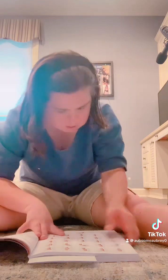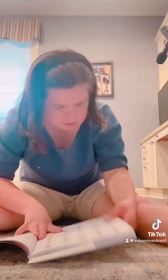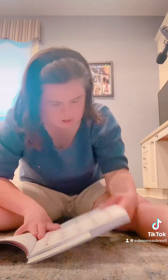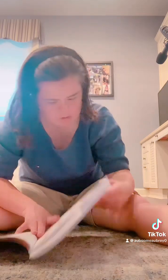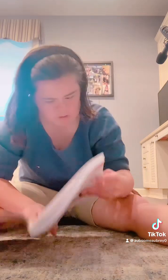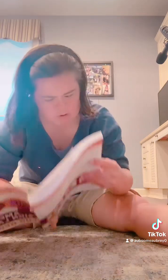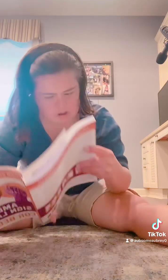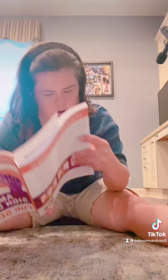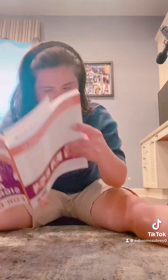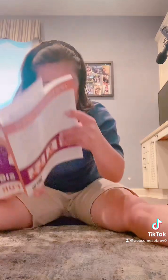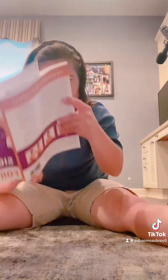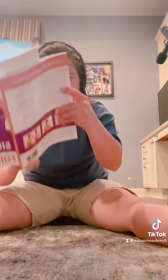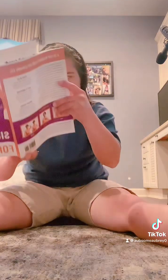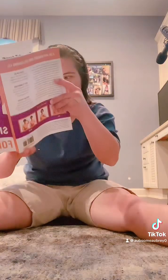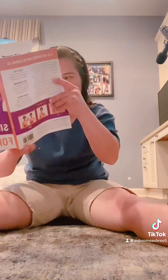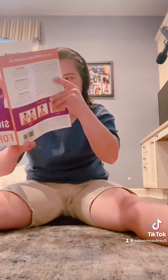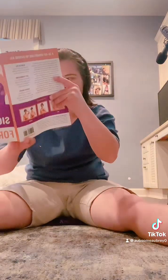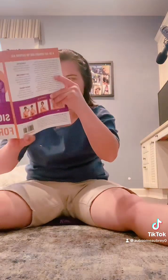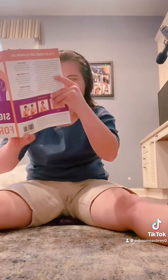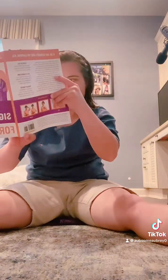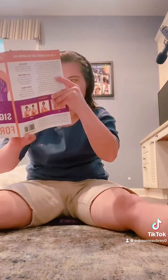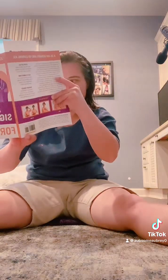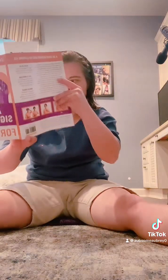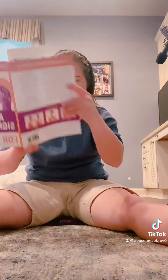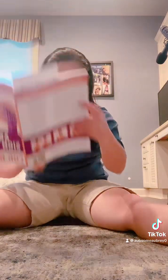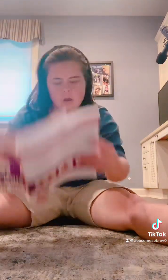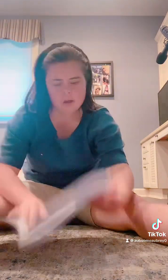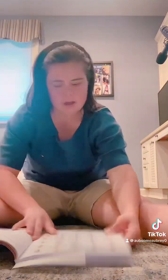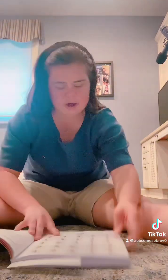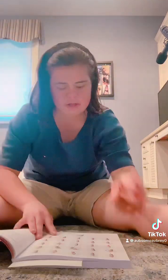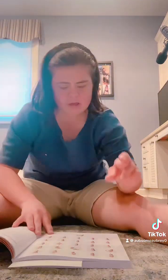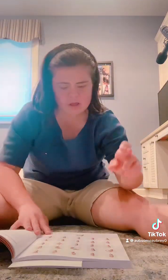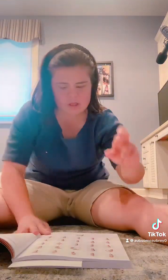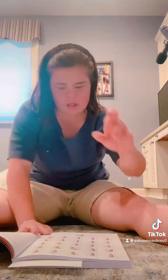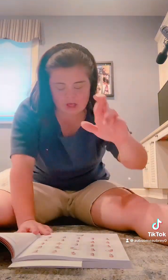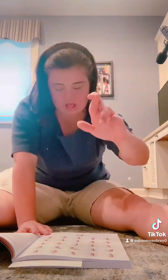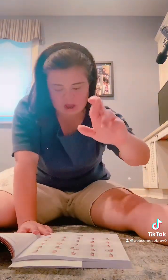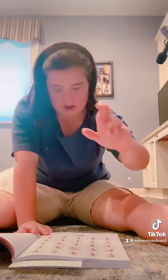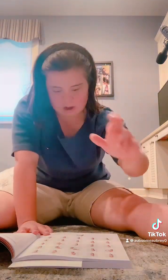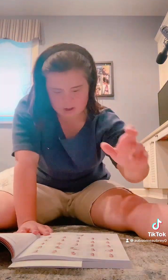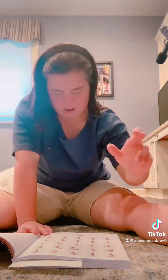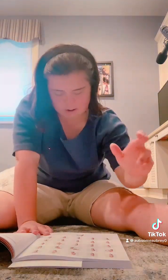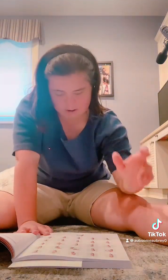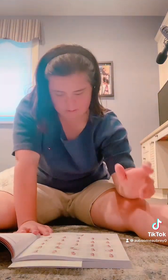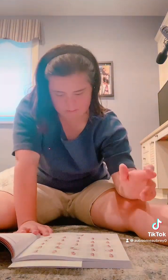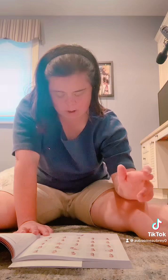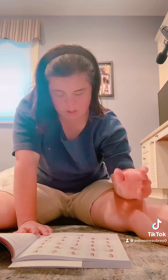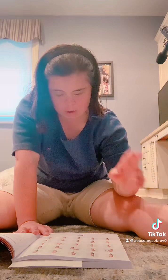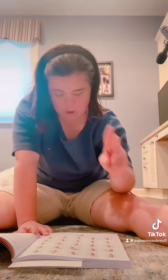no, this one's kind of hard to see how they do this. Yeah, I think it's like that. And then